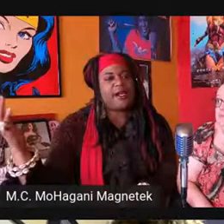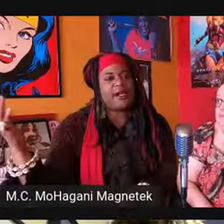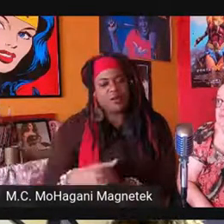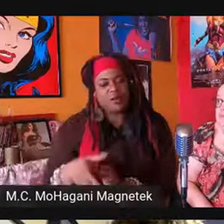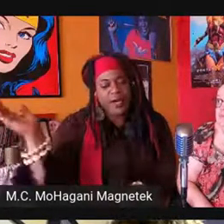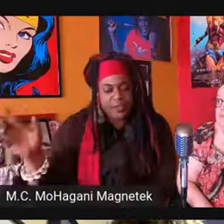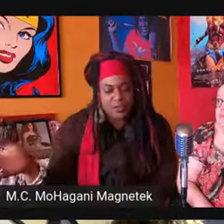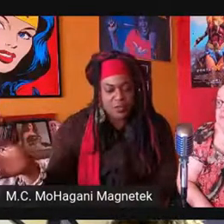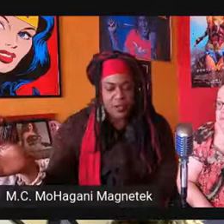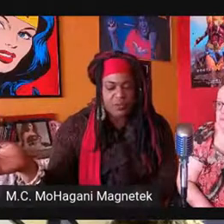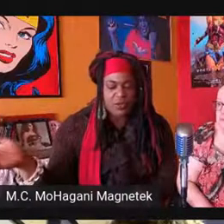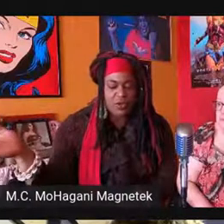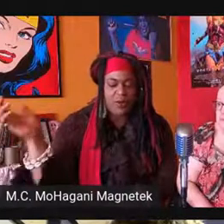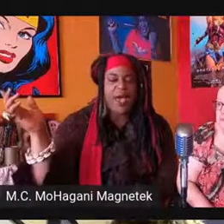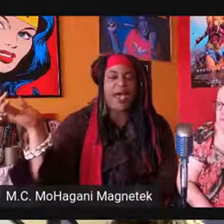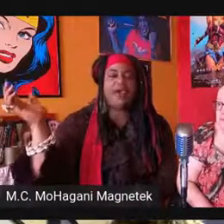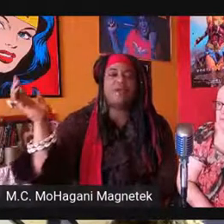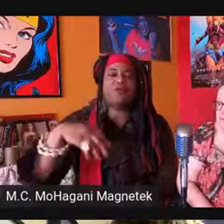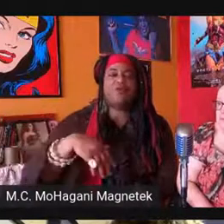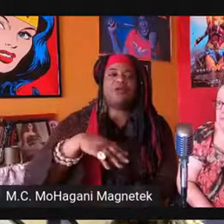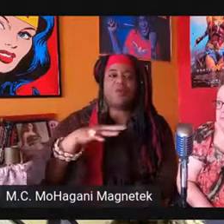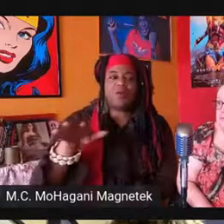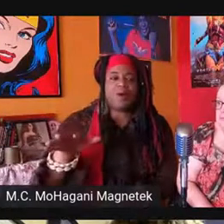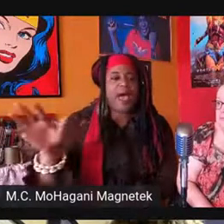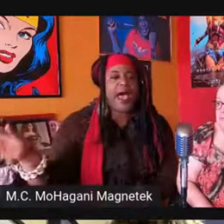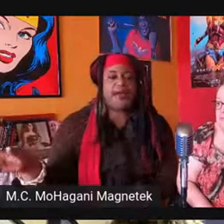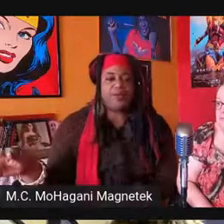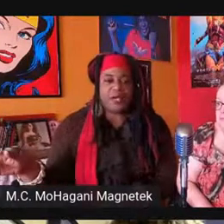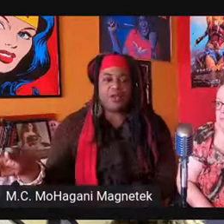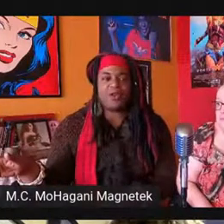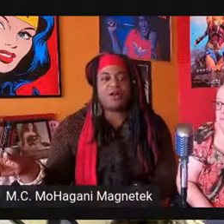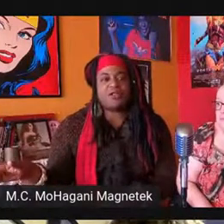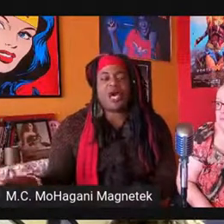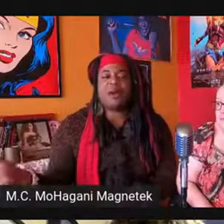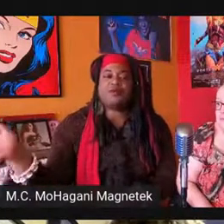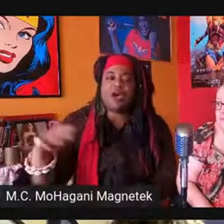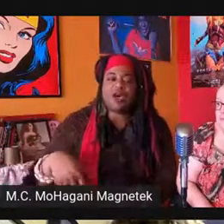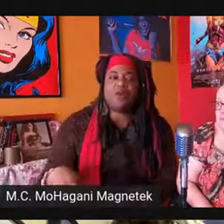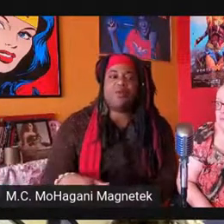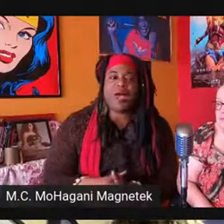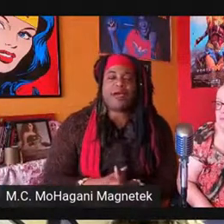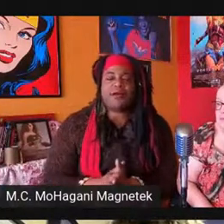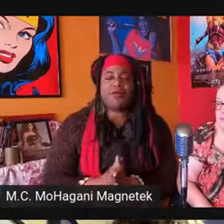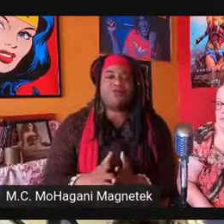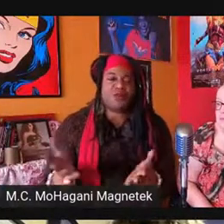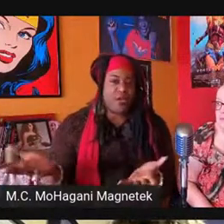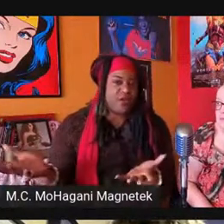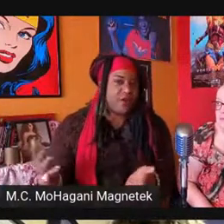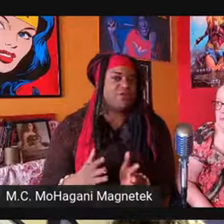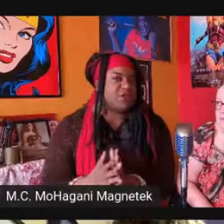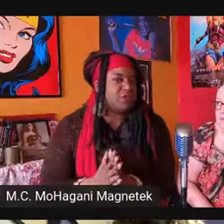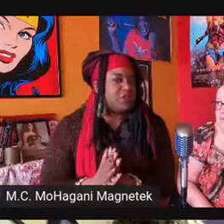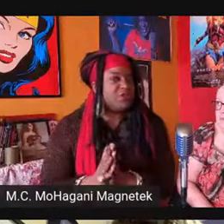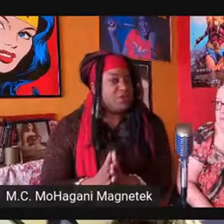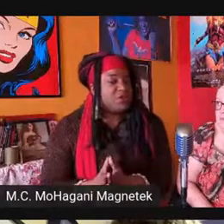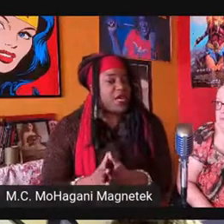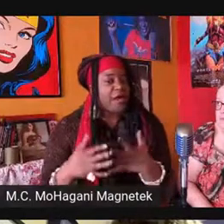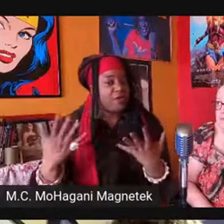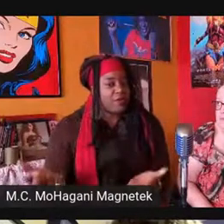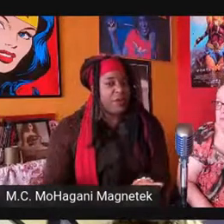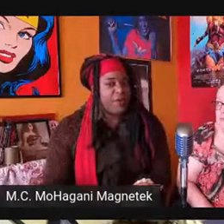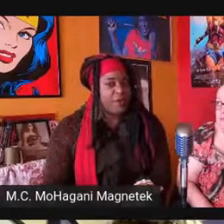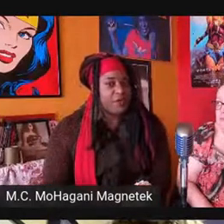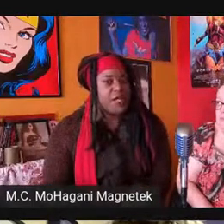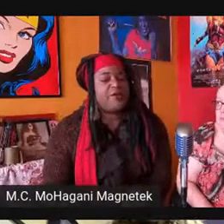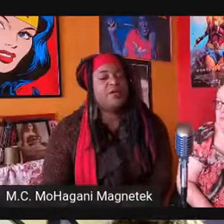at UAA to go back and reread a work I hadn't read in a long time. So I'll go back and read for Colored Girls Who Consider Suicide